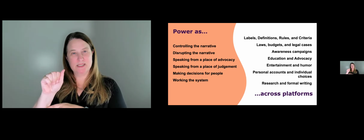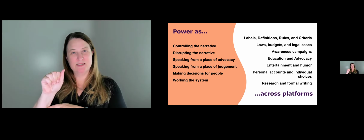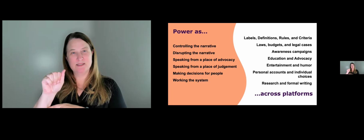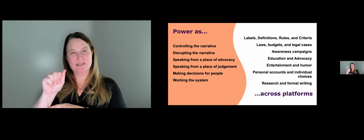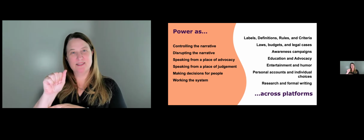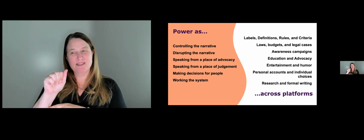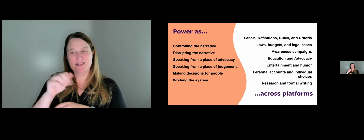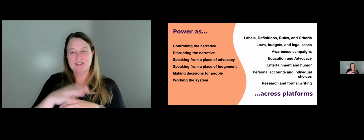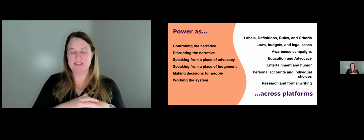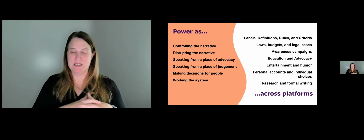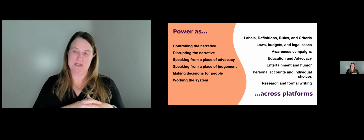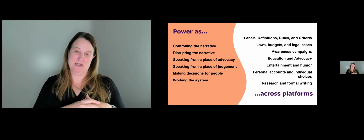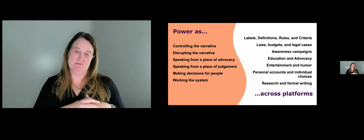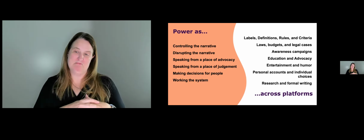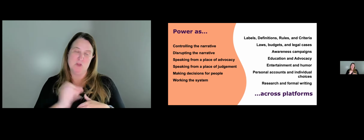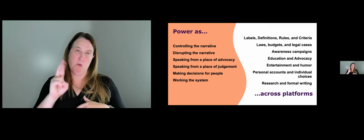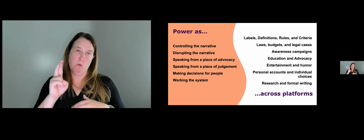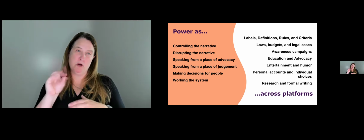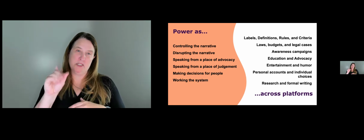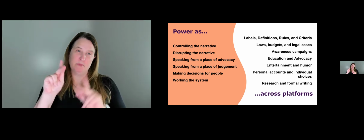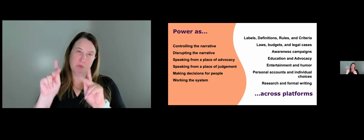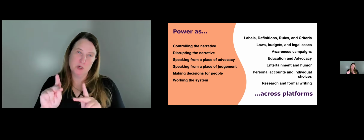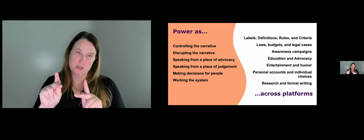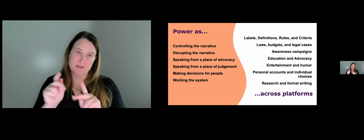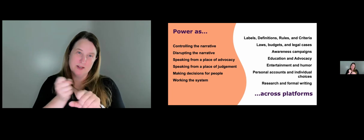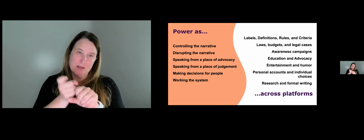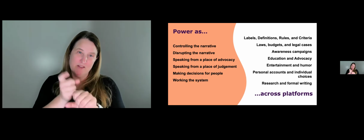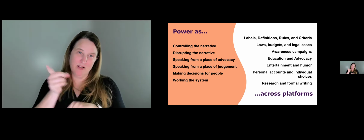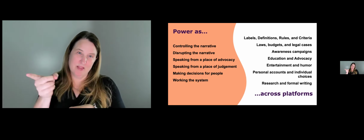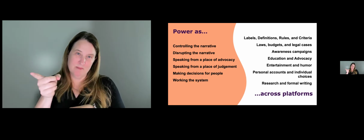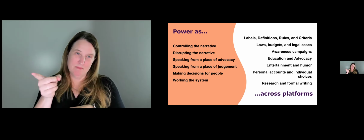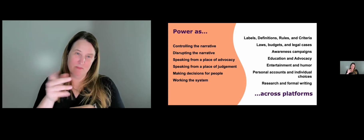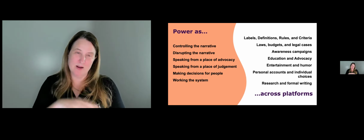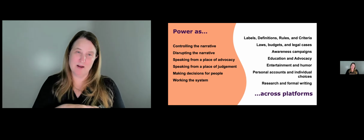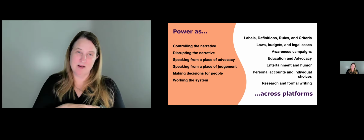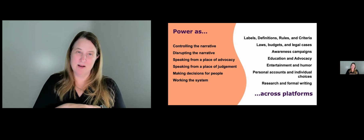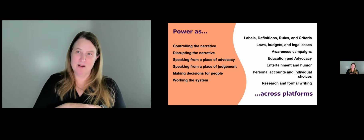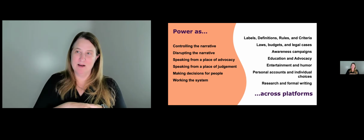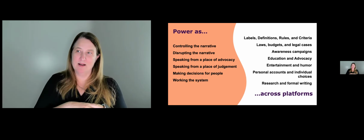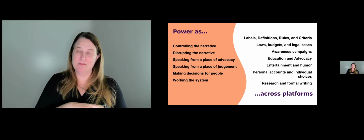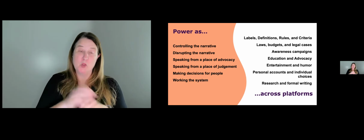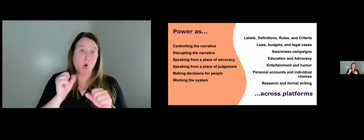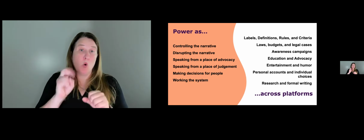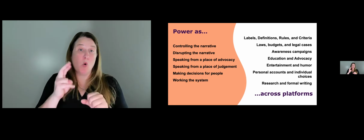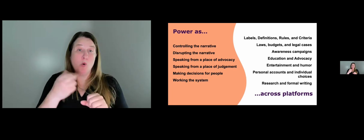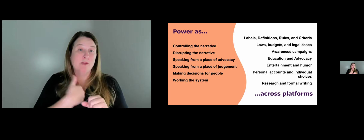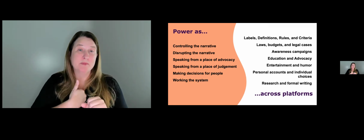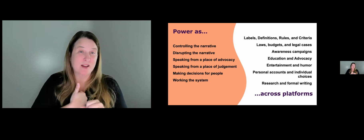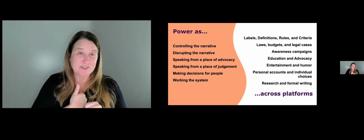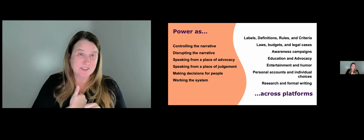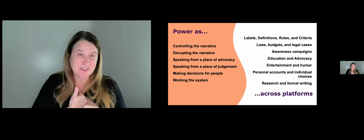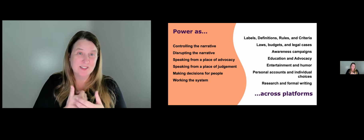that uses a word about disability or a disabled person, maybe making fun of